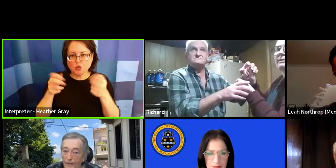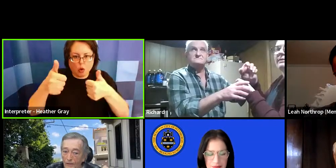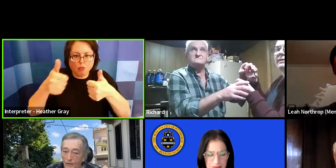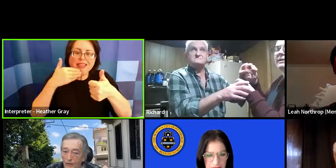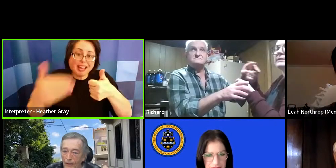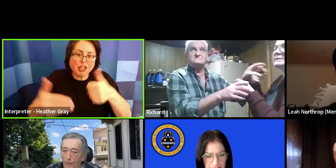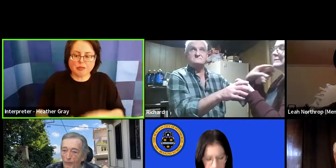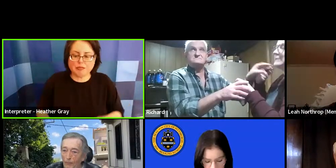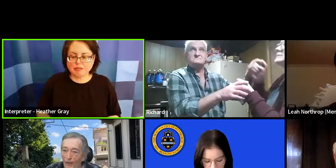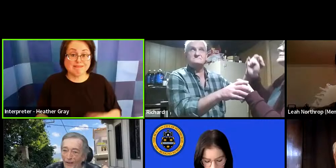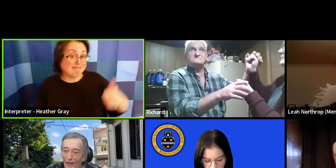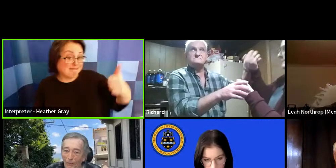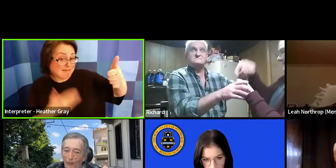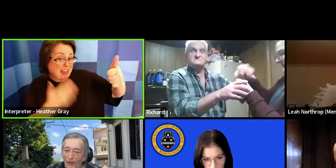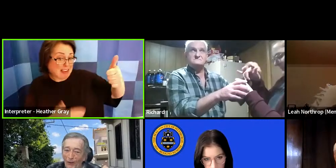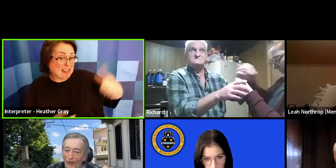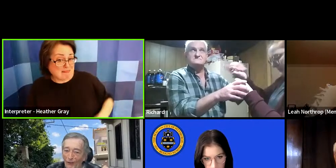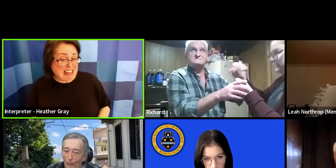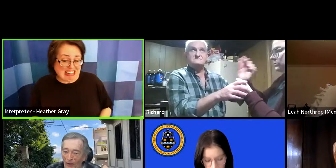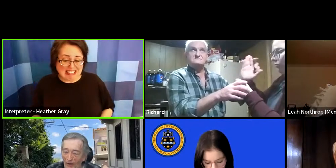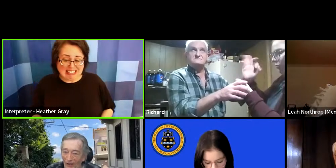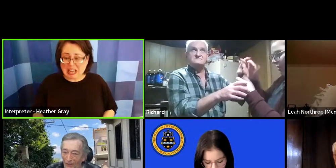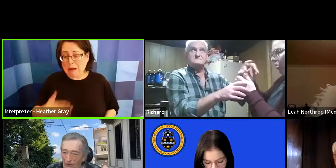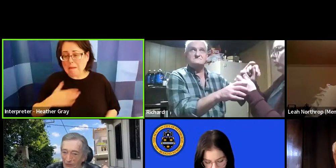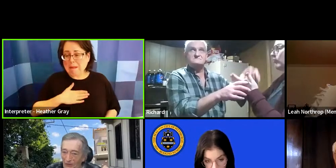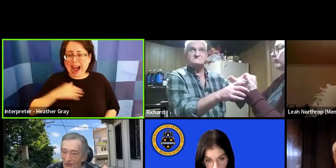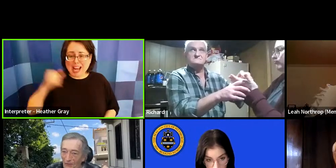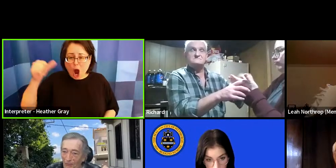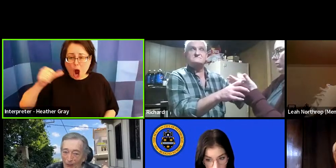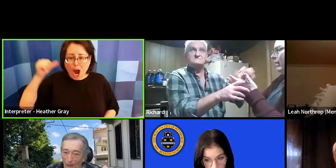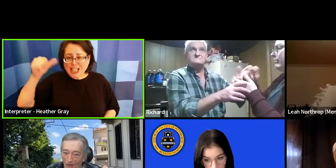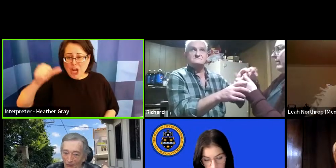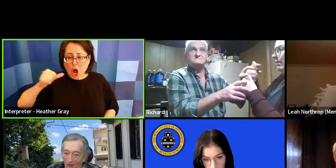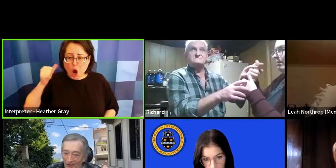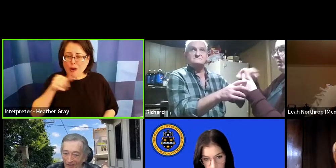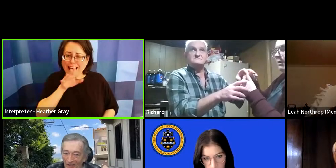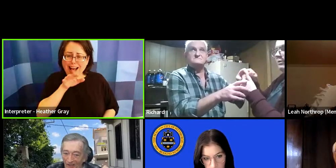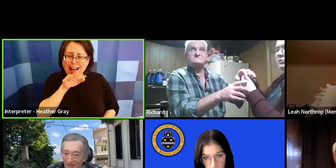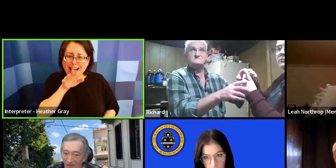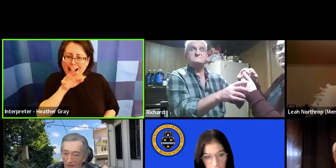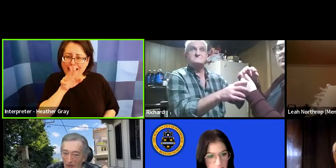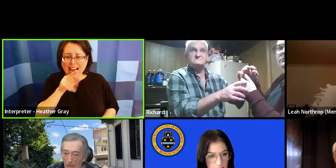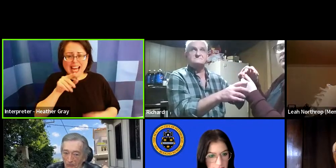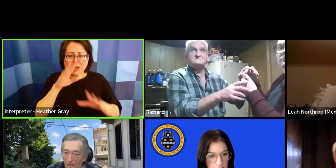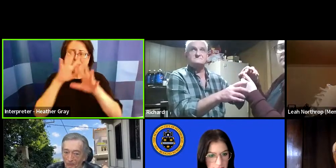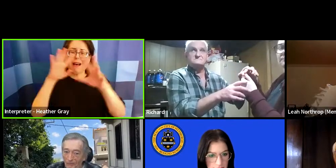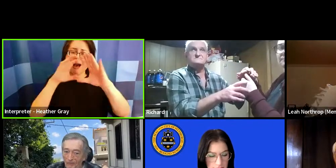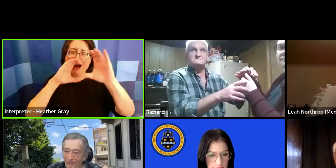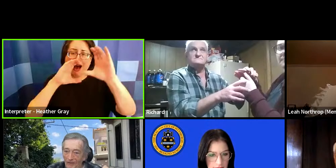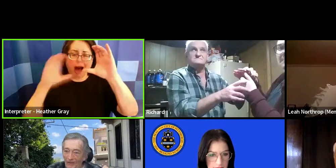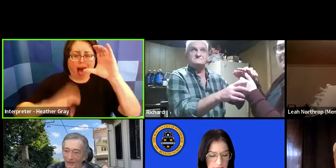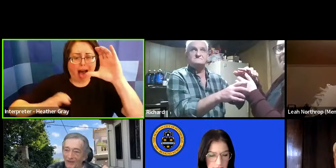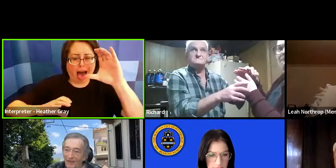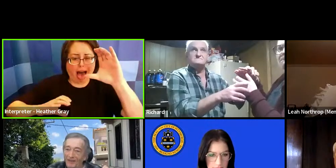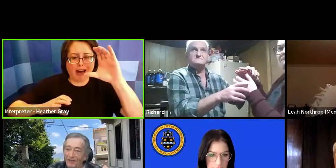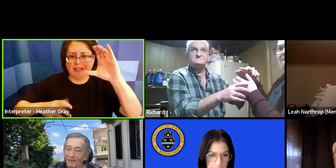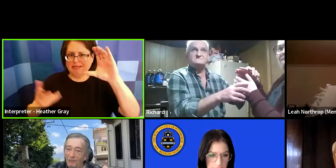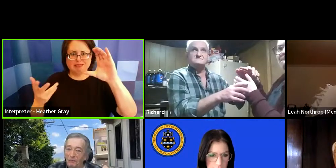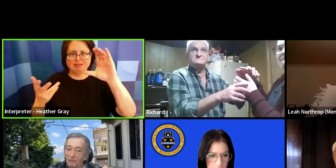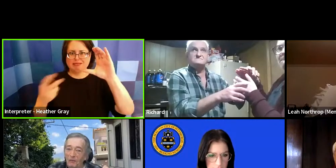Cool, thanks. Yeah, my audio went out. There was this power surge here, so.